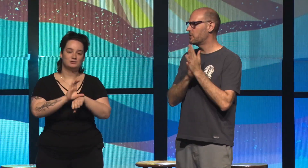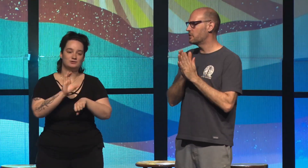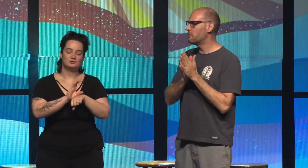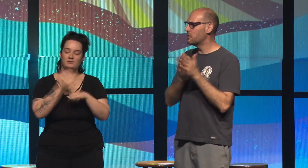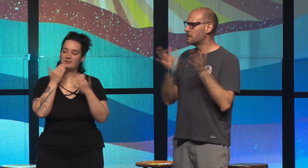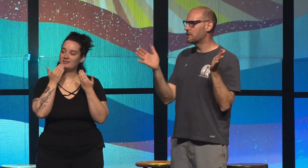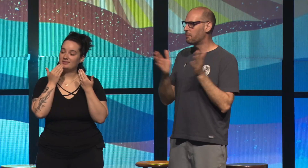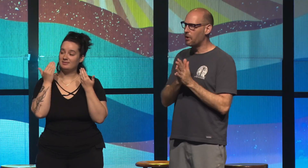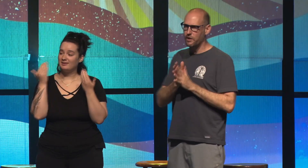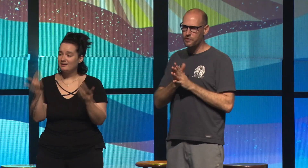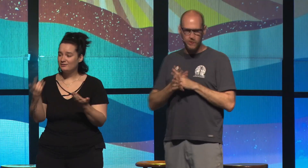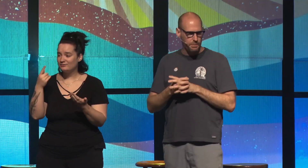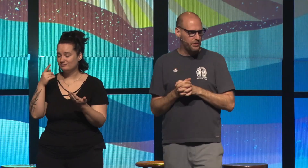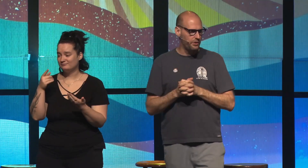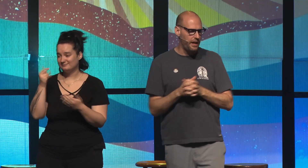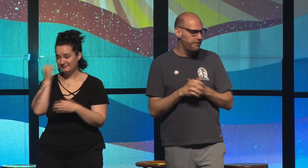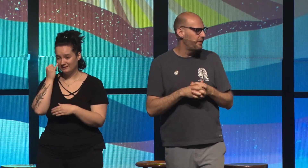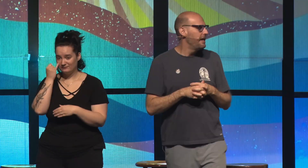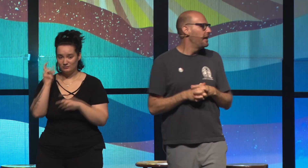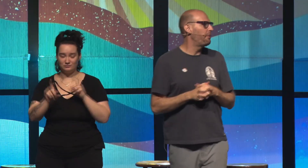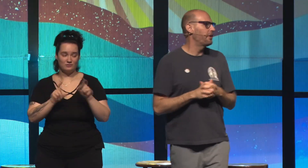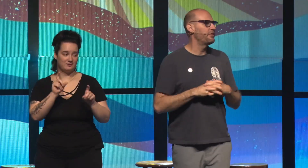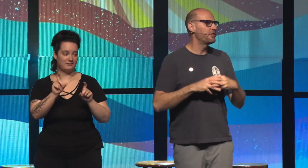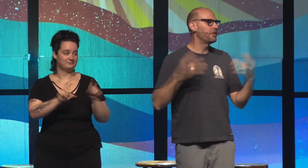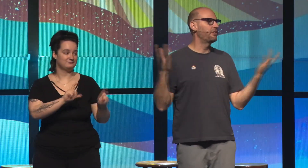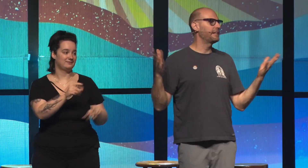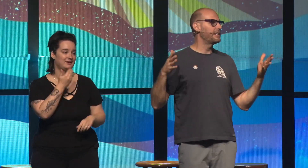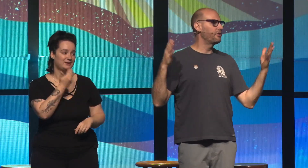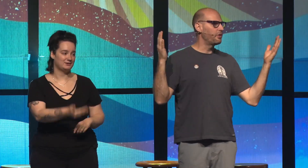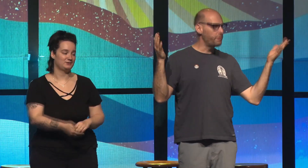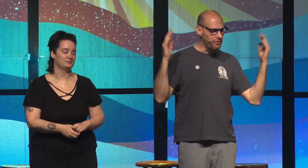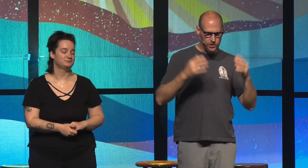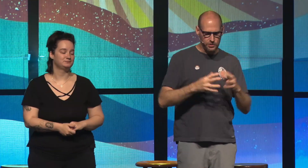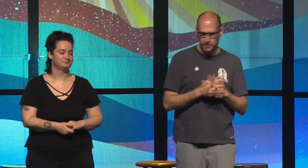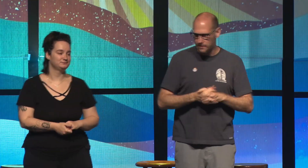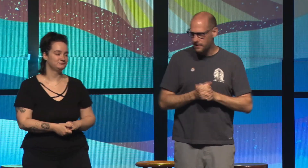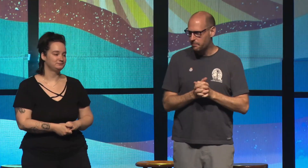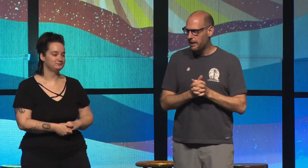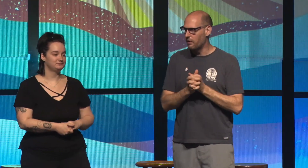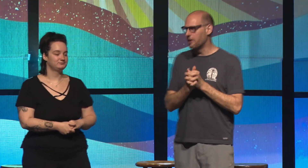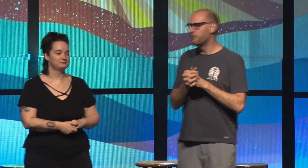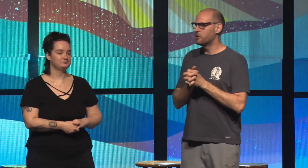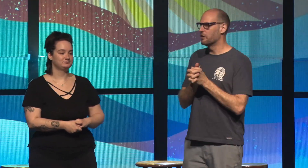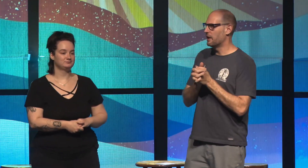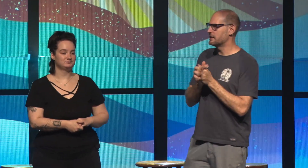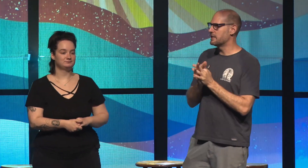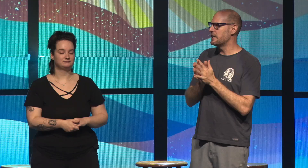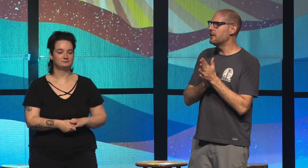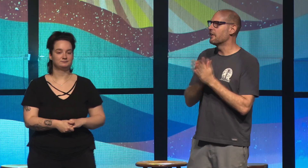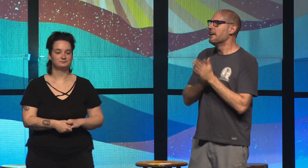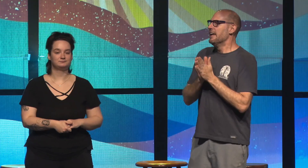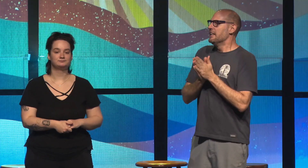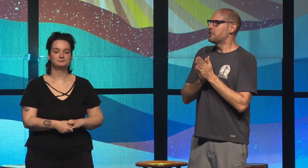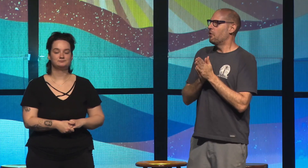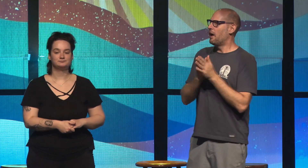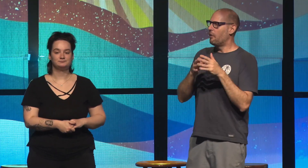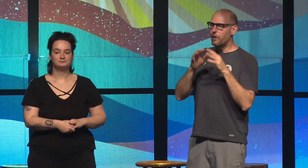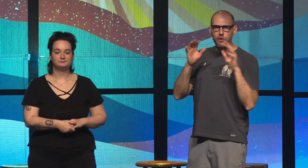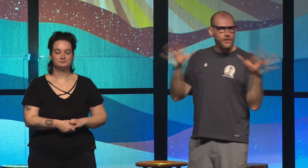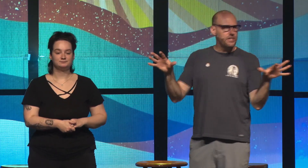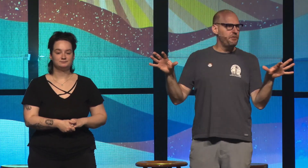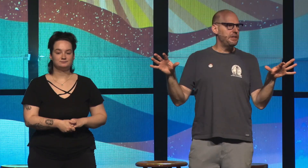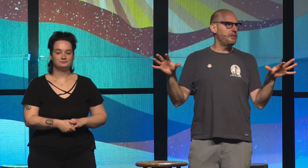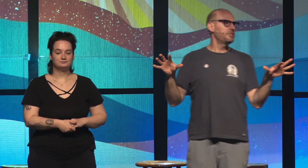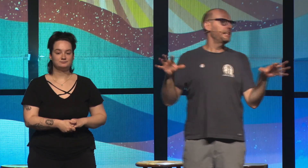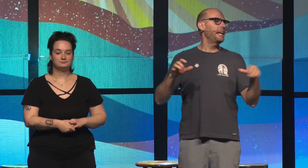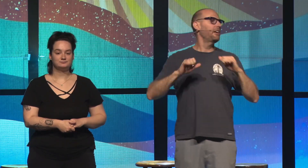very much to those of you that this is a part of your spiritual life, a part of your generosity growth. We really do believe in the power of generosity here. So while